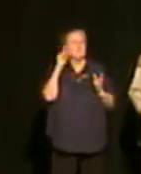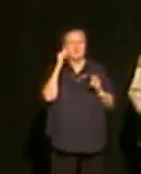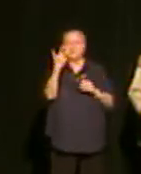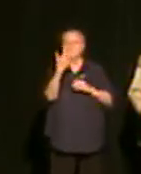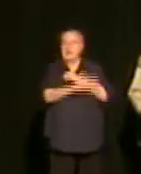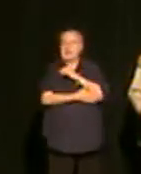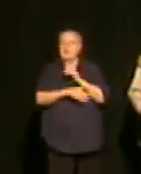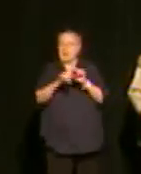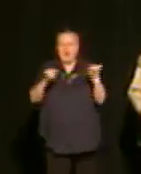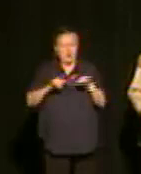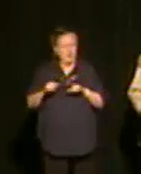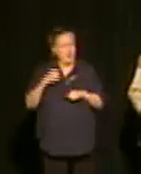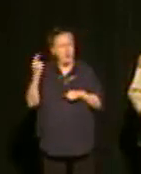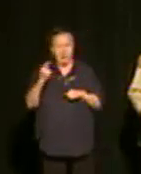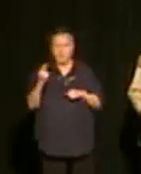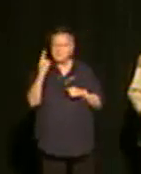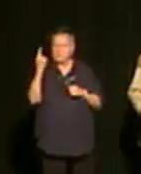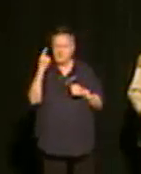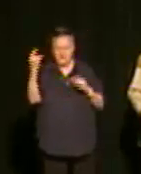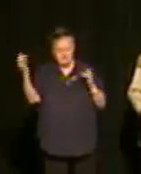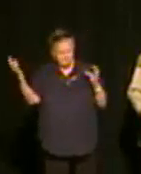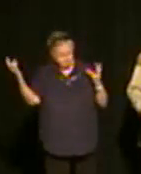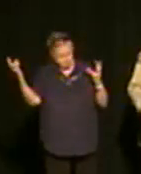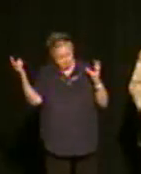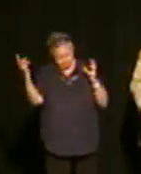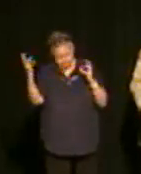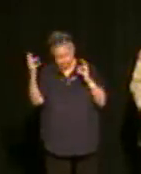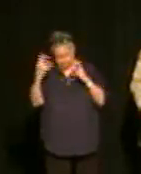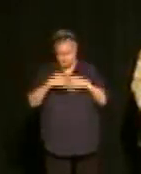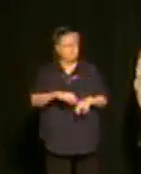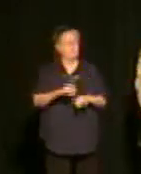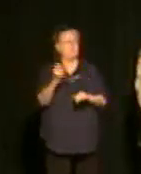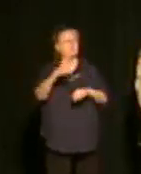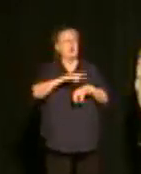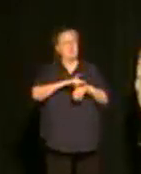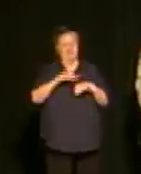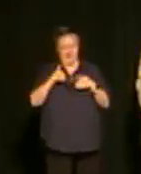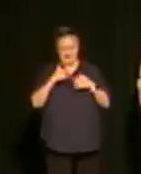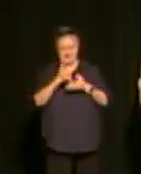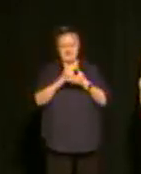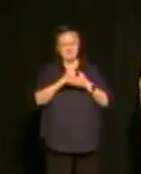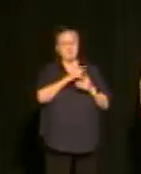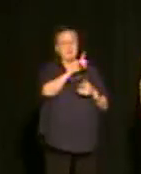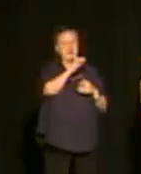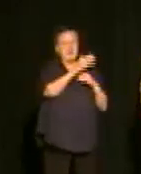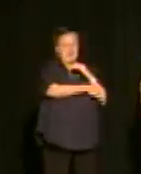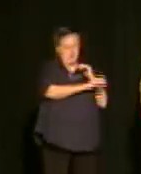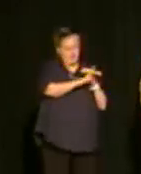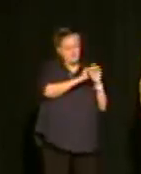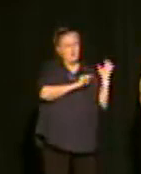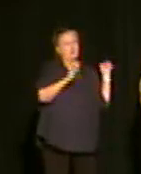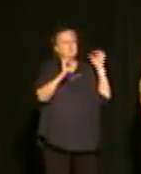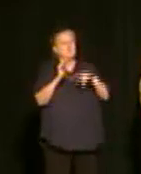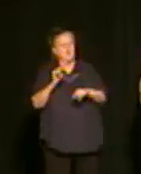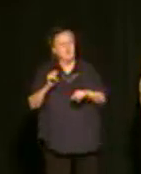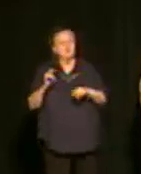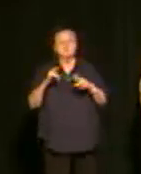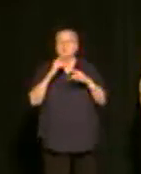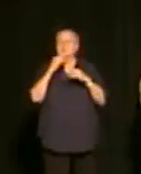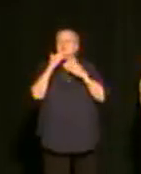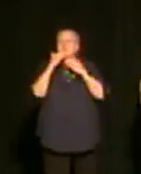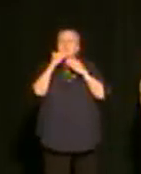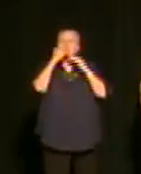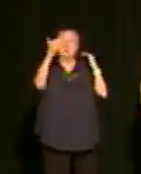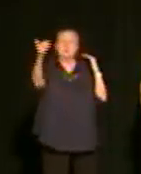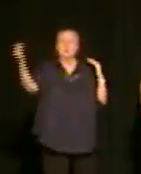Tri-County area is always one that comes together, and this time we've actually had assistance, as I say, from Los Angeles County as well. So we want to say thank